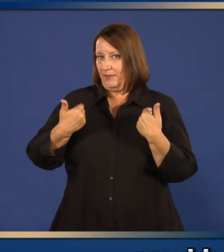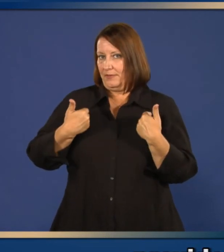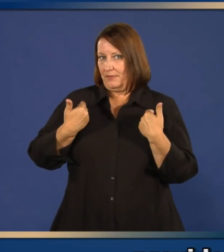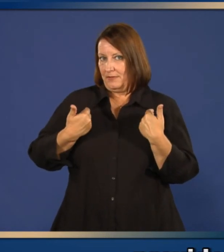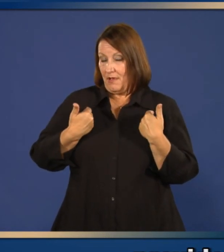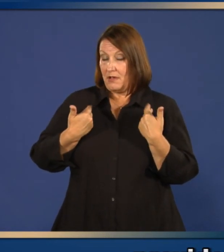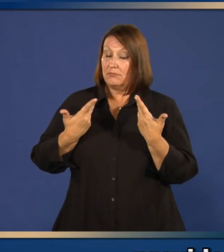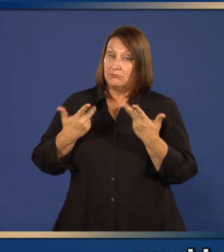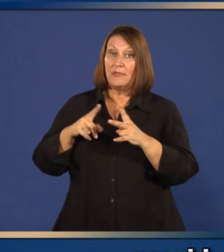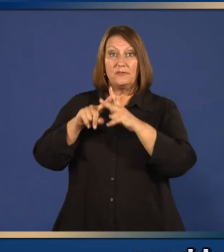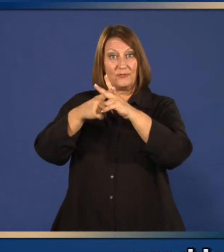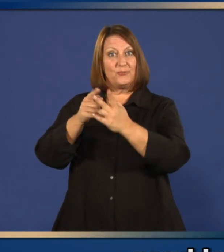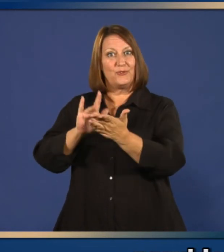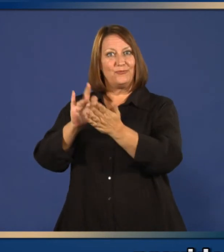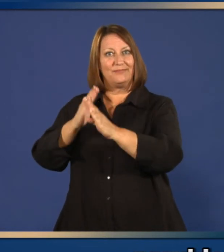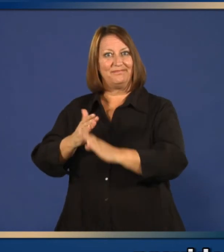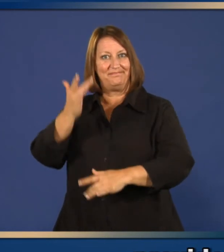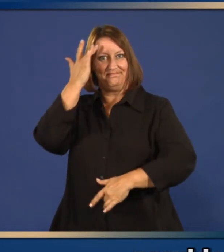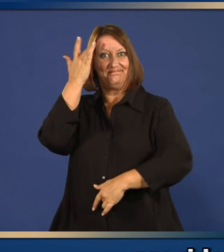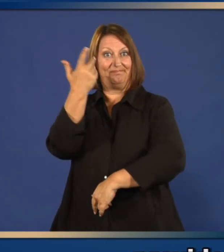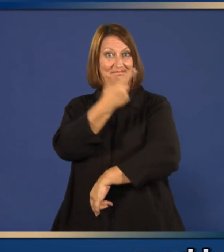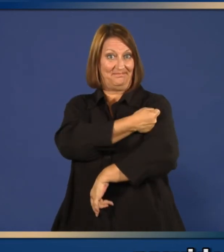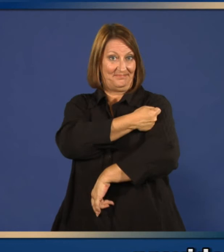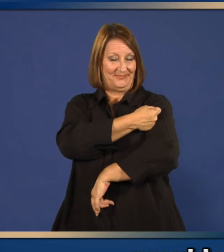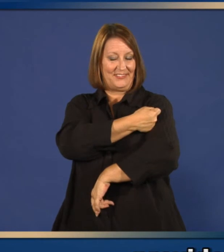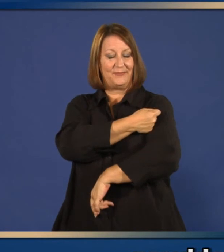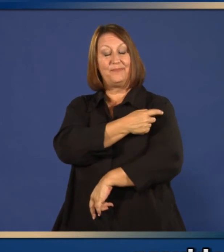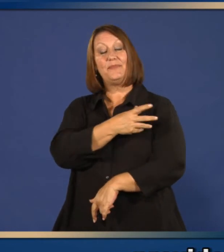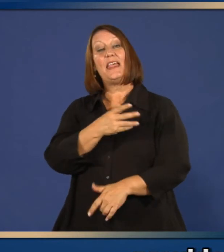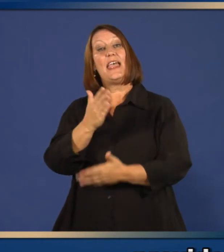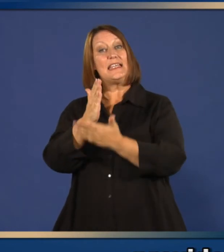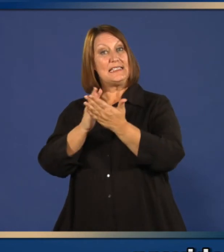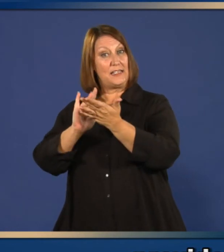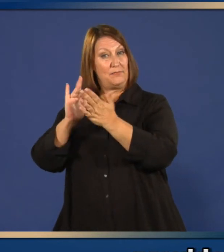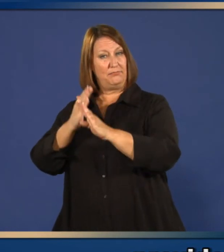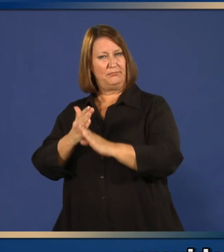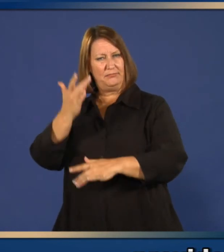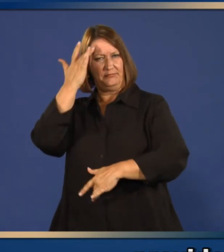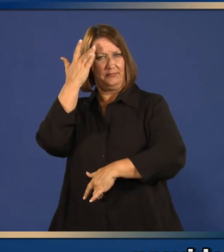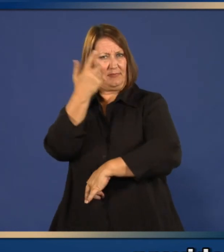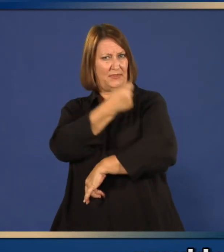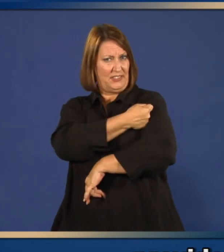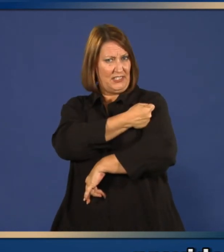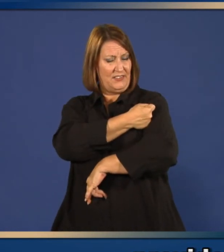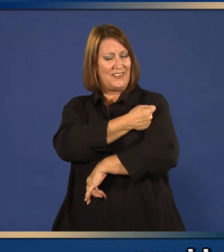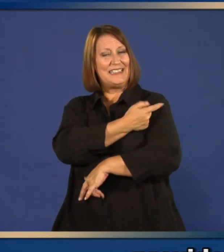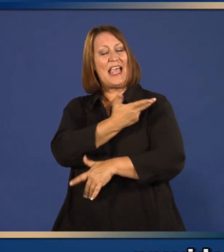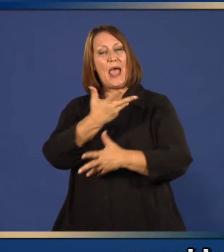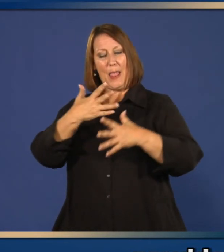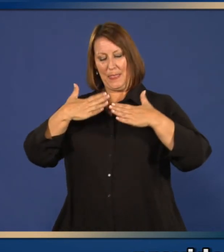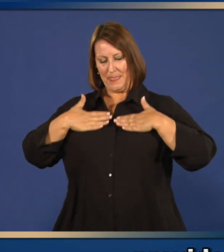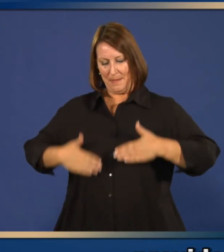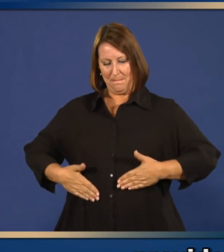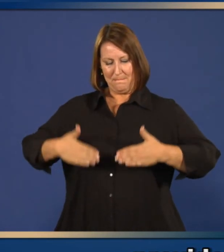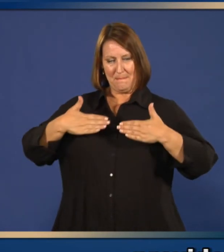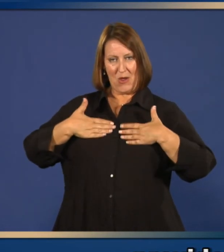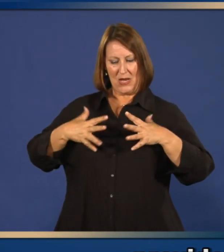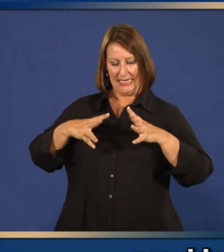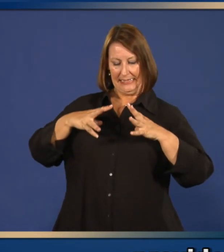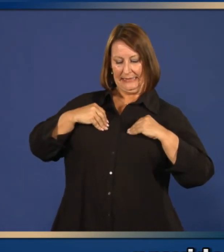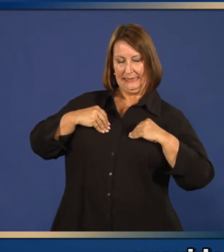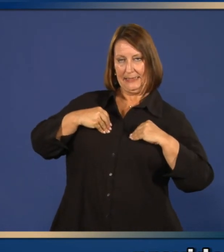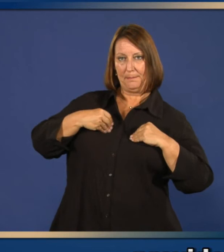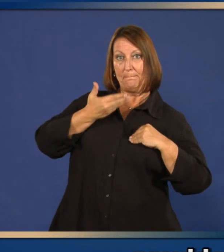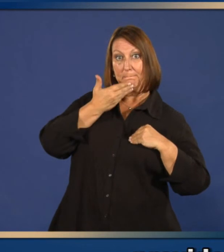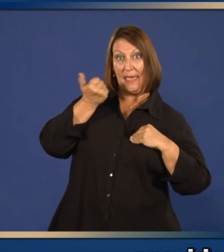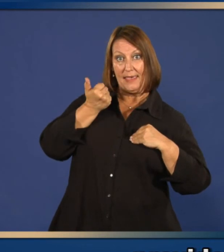provide protection, and some vaccines produce a better immune response at particular ages.